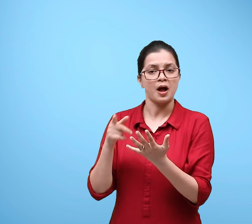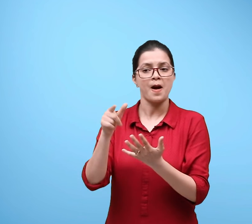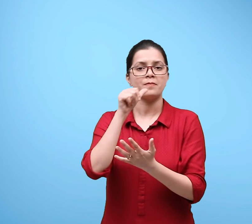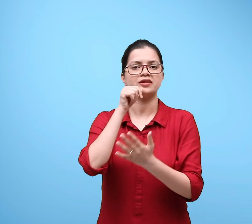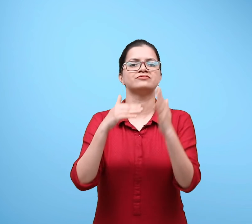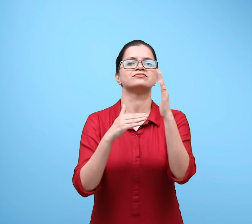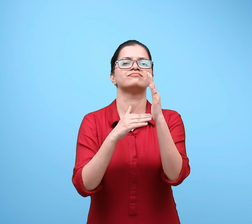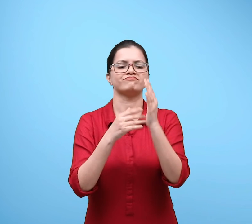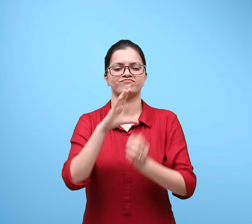chair,